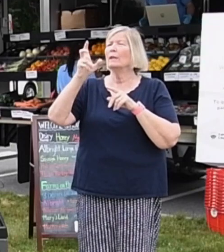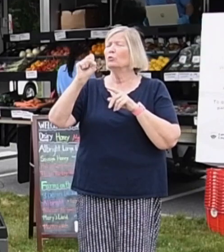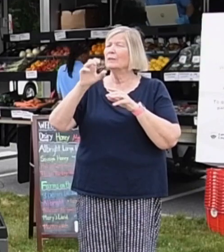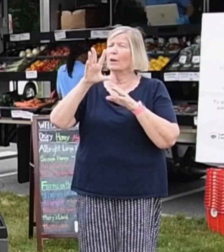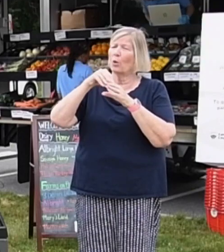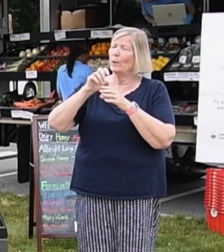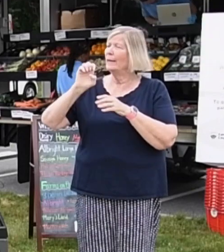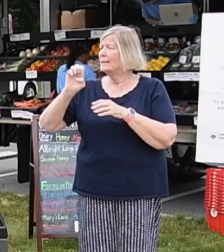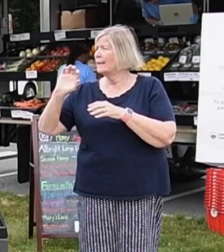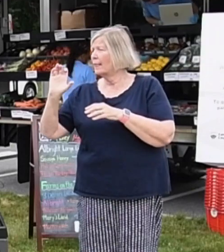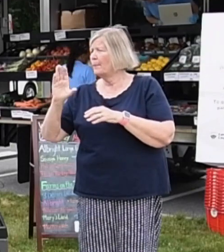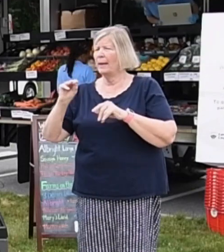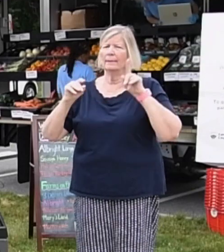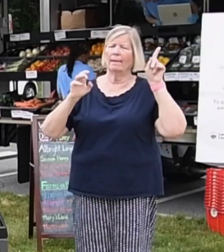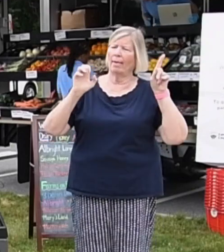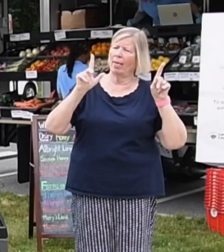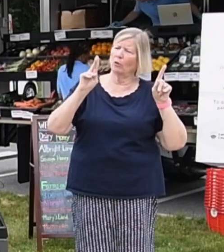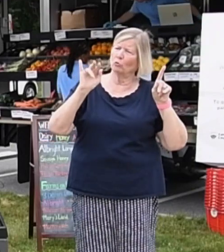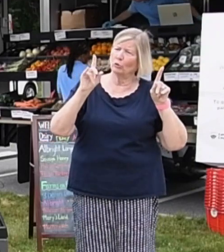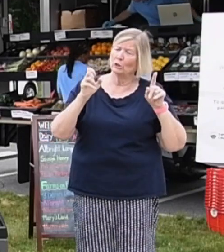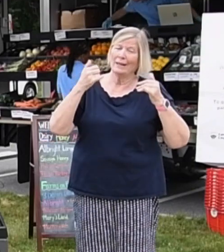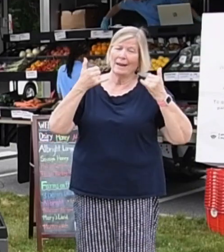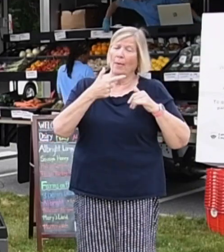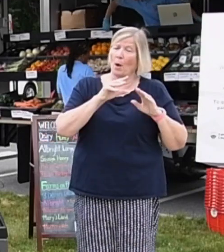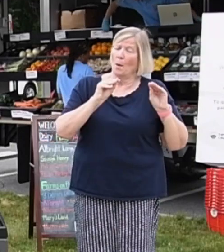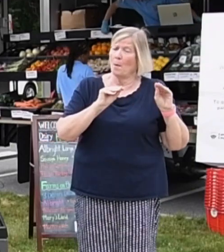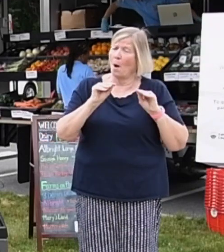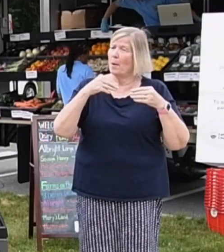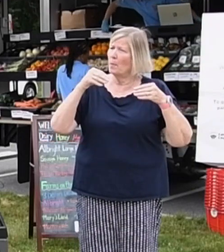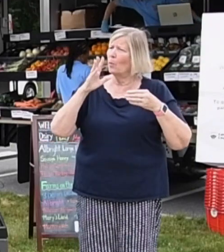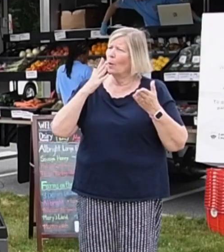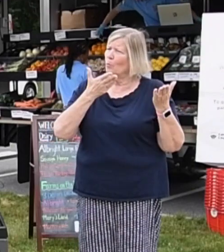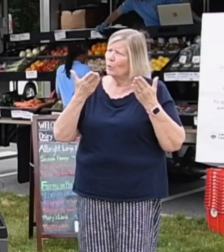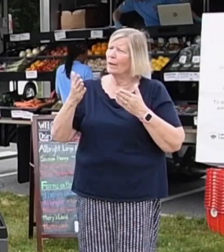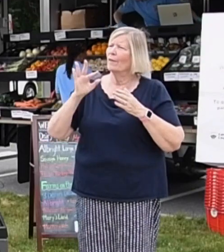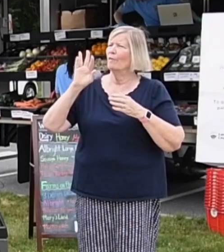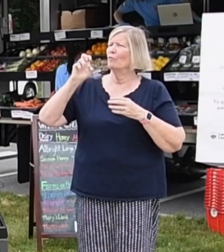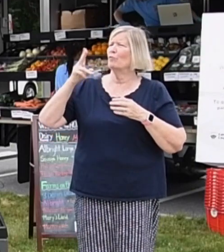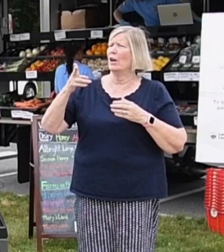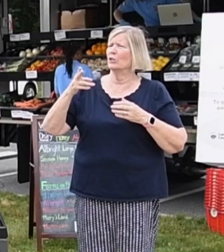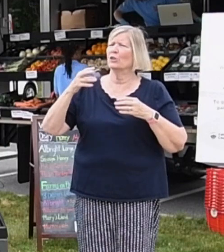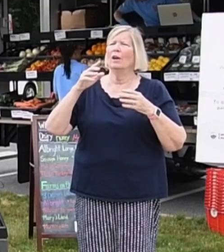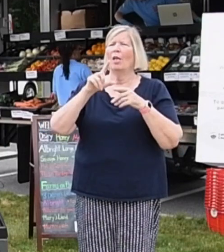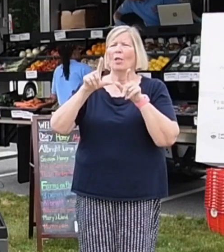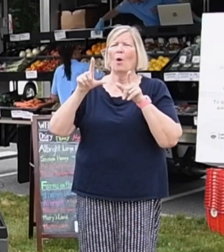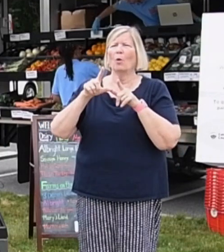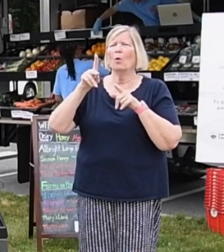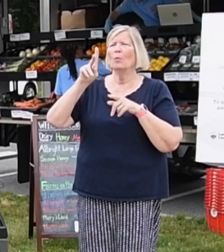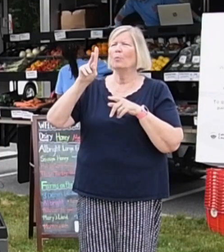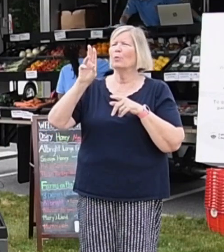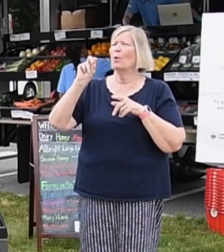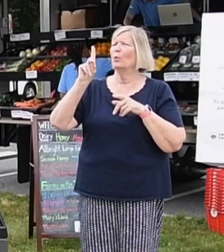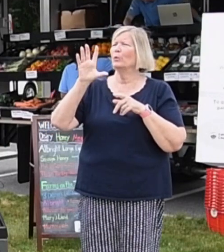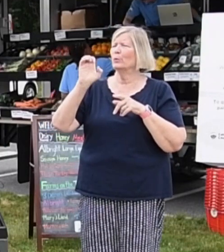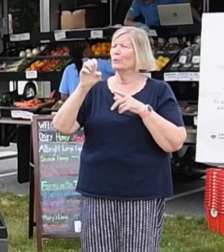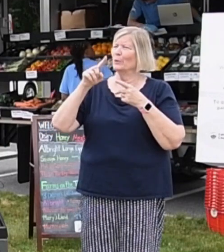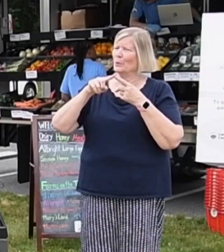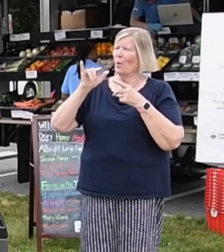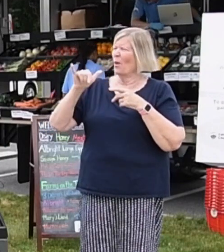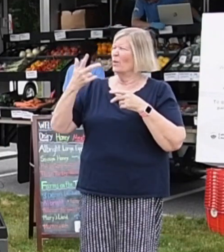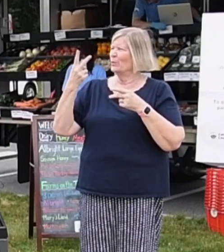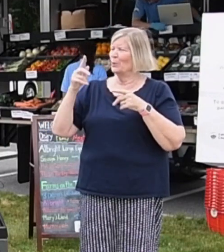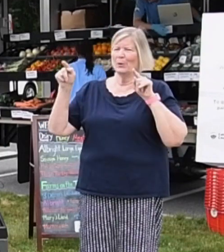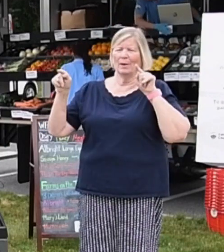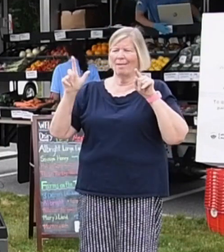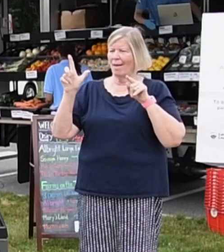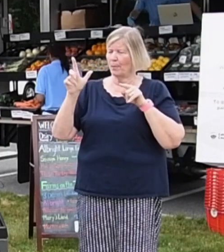Columbia and Elk Ridge, and now their mobile market will bring fresh, local produce to these two library communities. We know